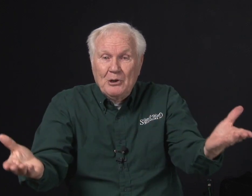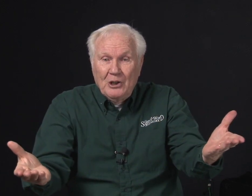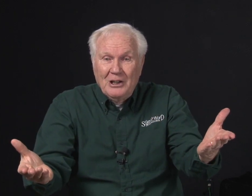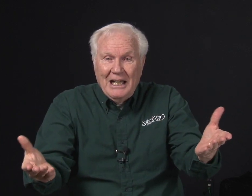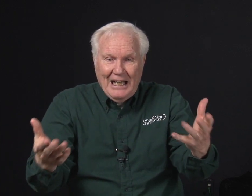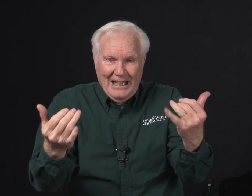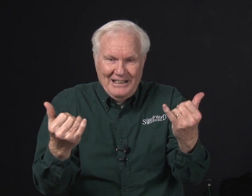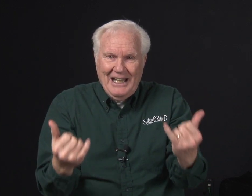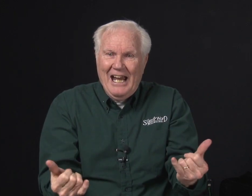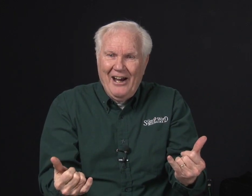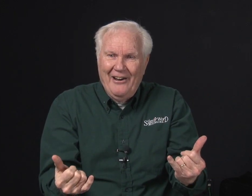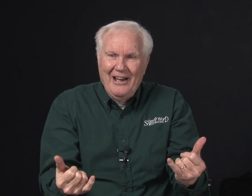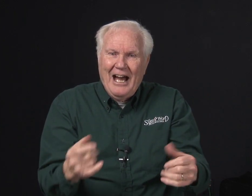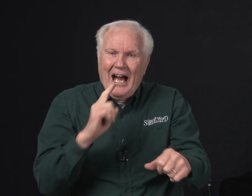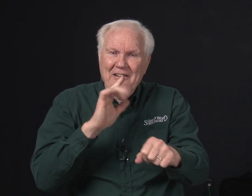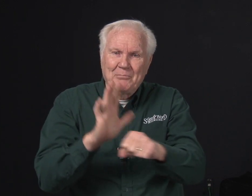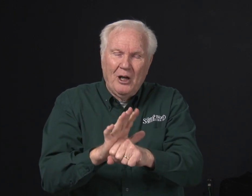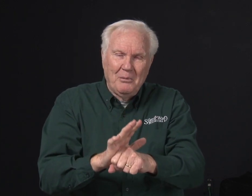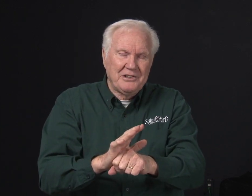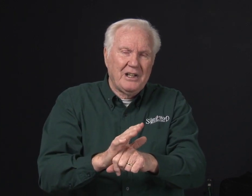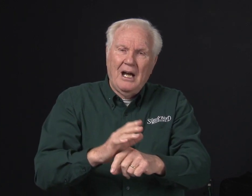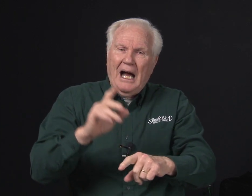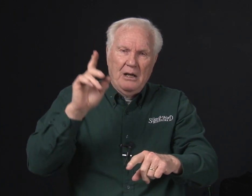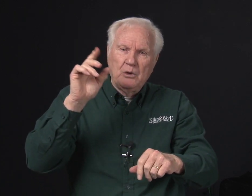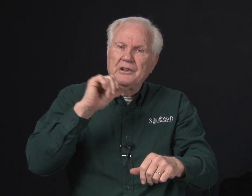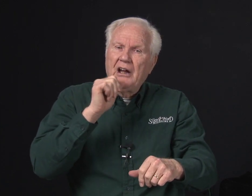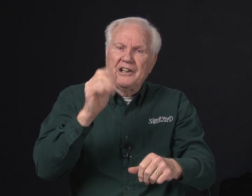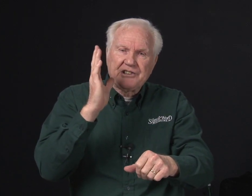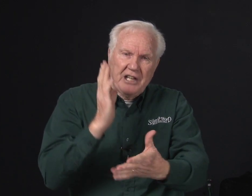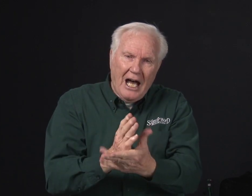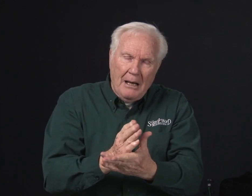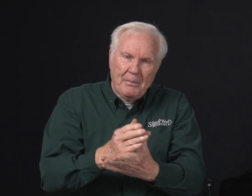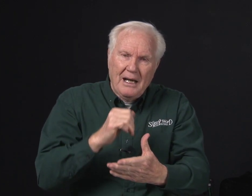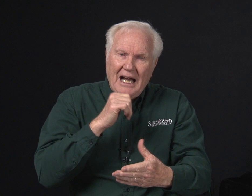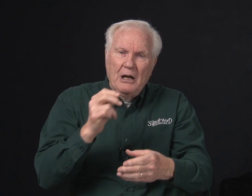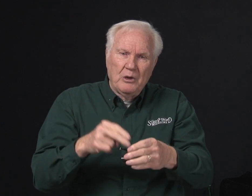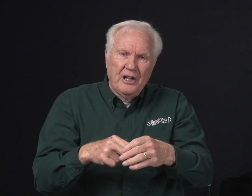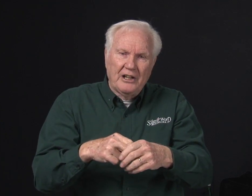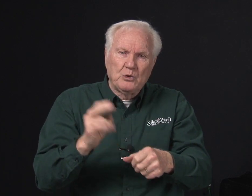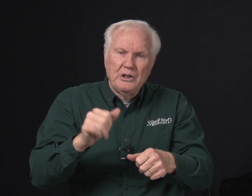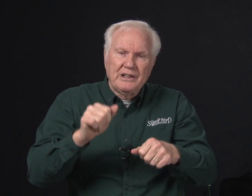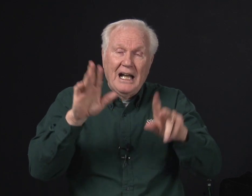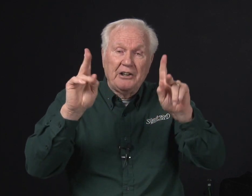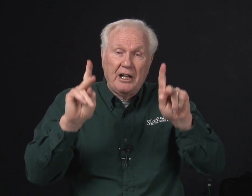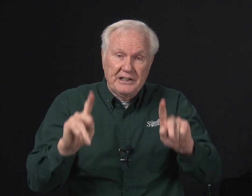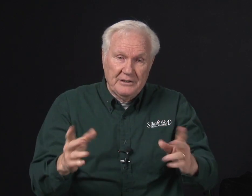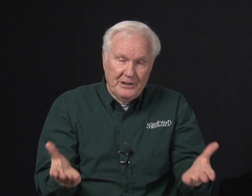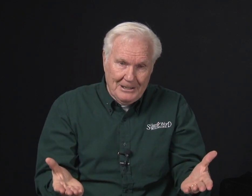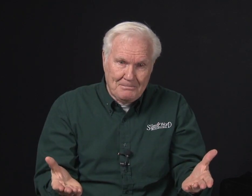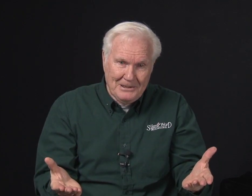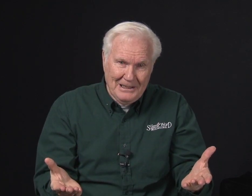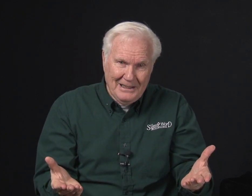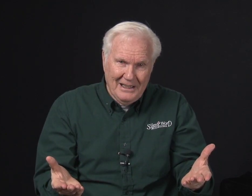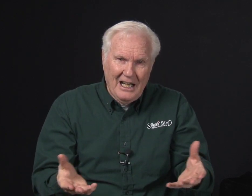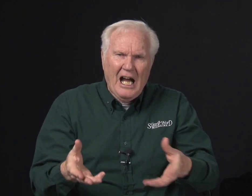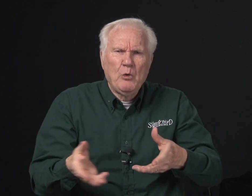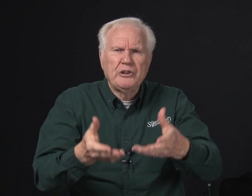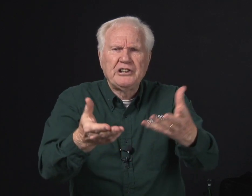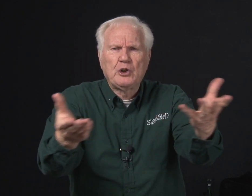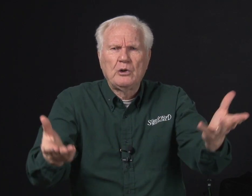people, and now I promise I will not stop, I will not quit, I'll not give up. I want to encourage